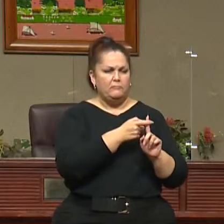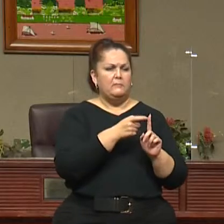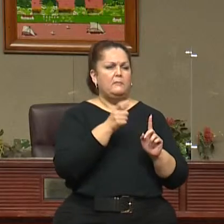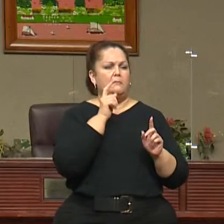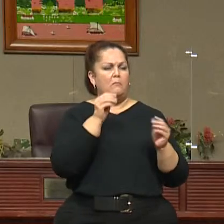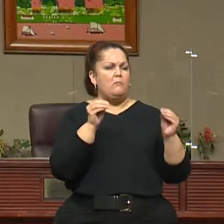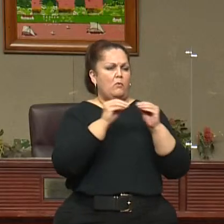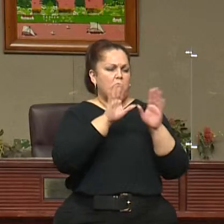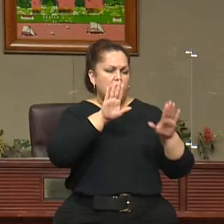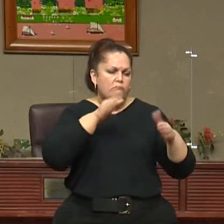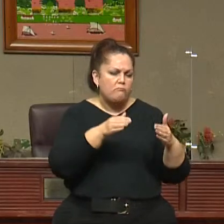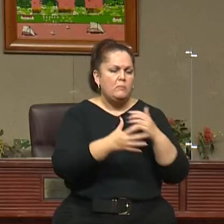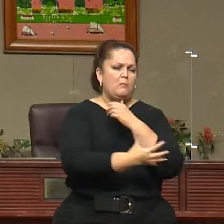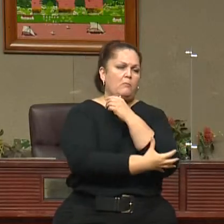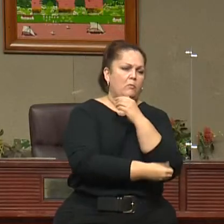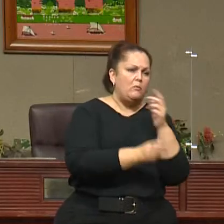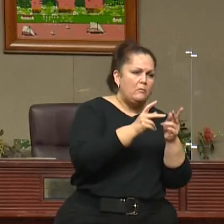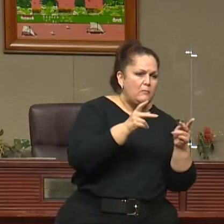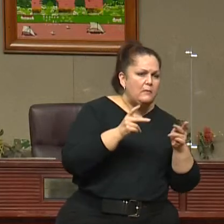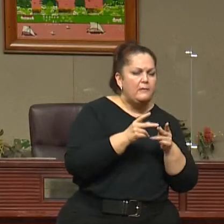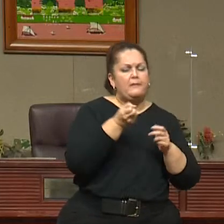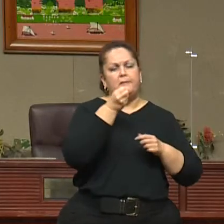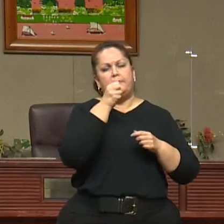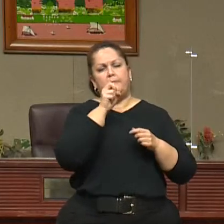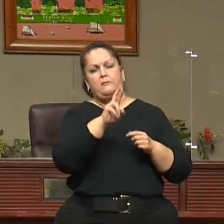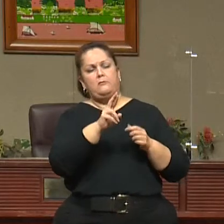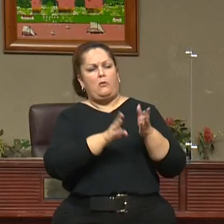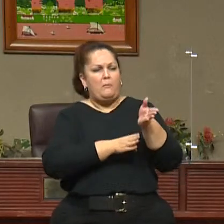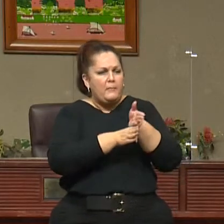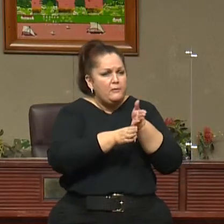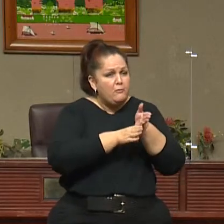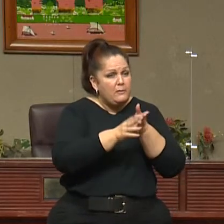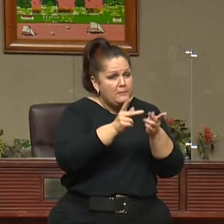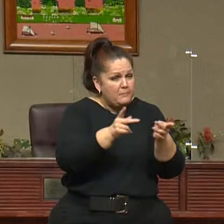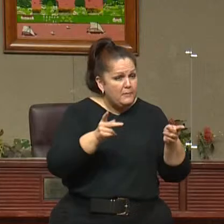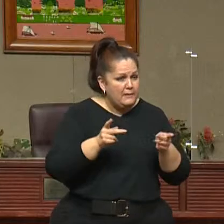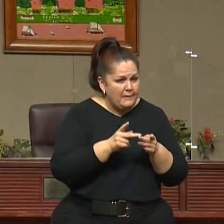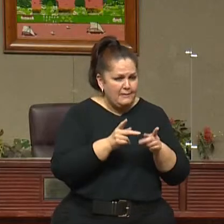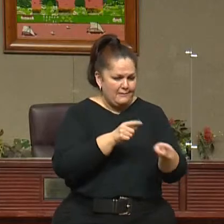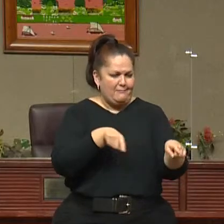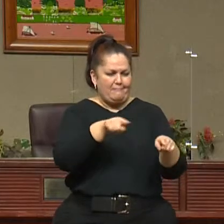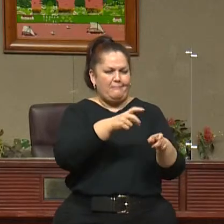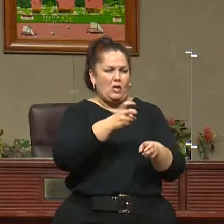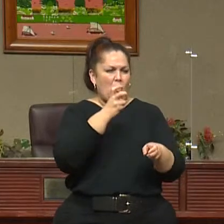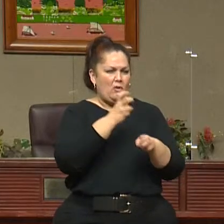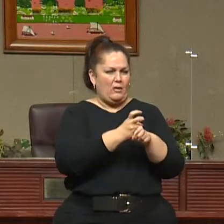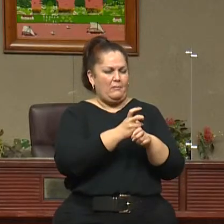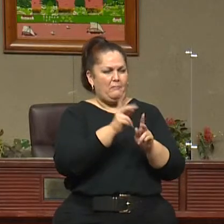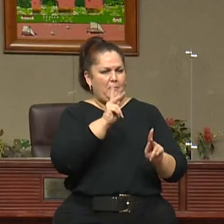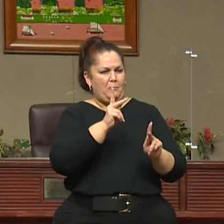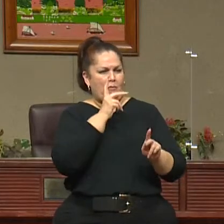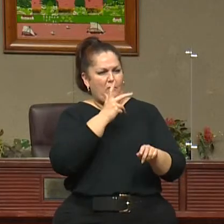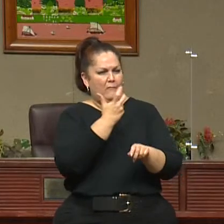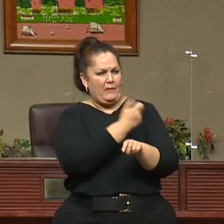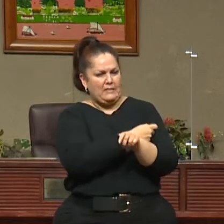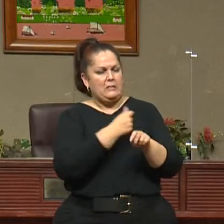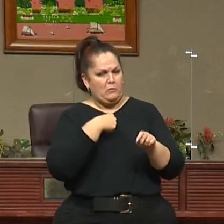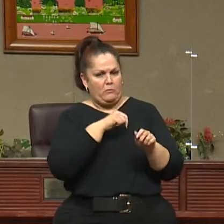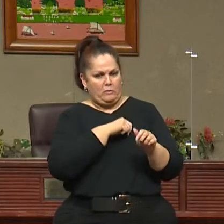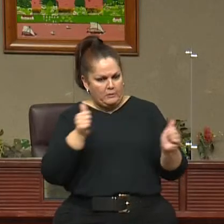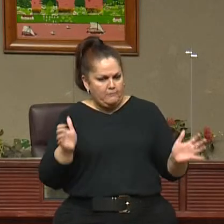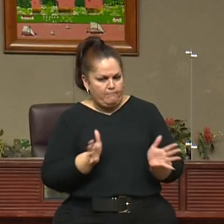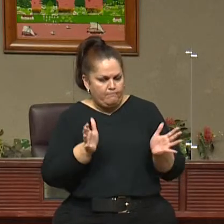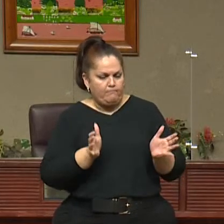underserved areas that seem to be a challenge to get the numbers up. And so we're going to continue our